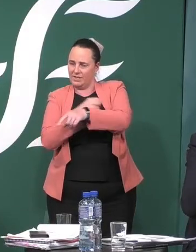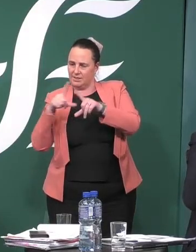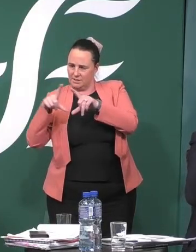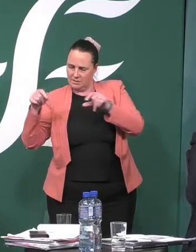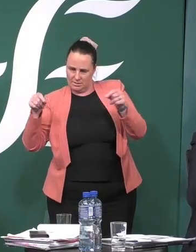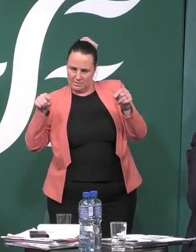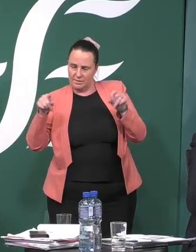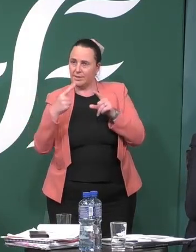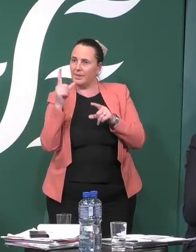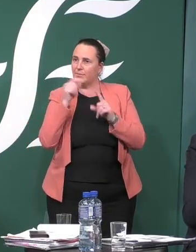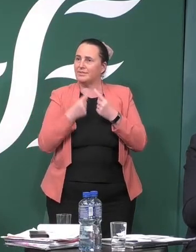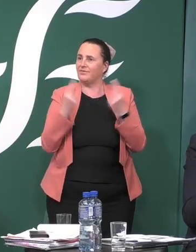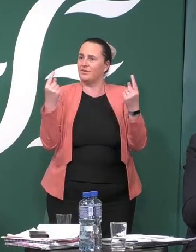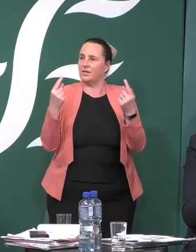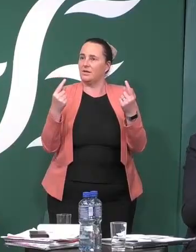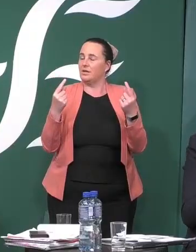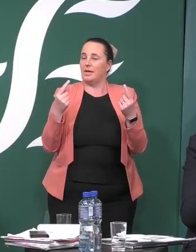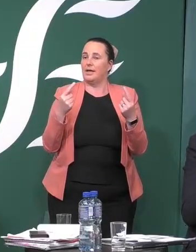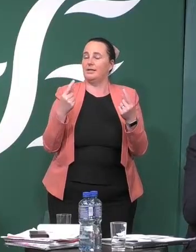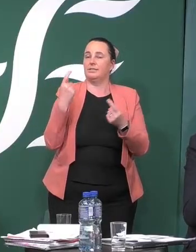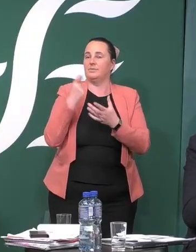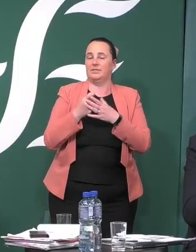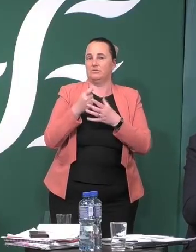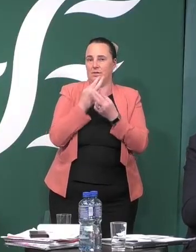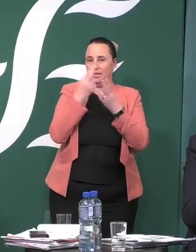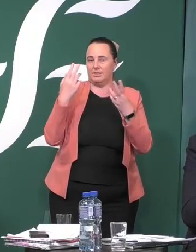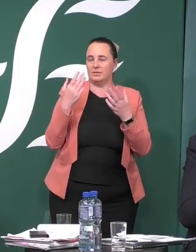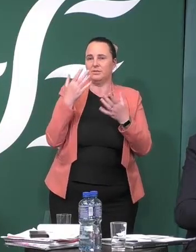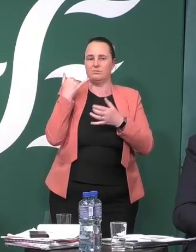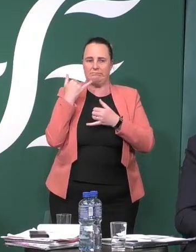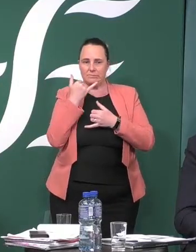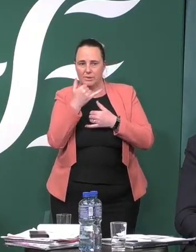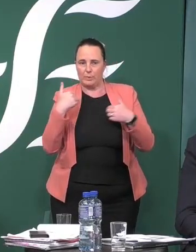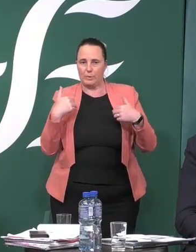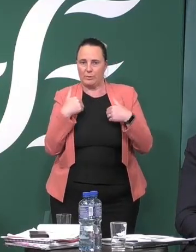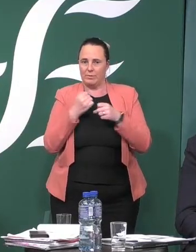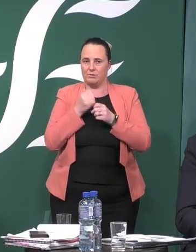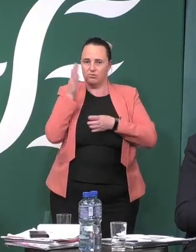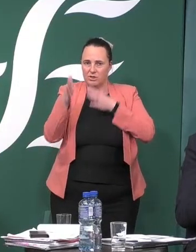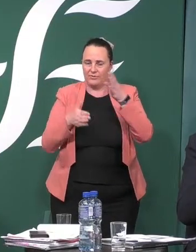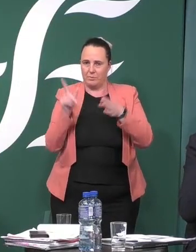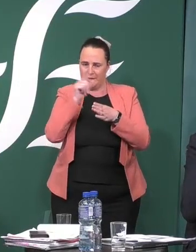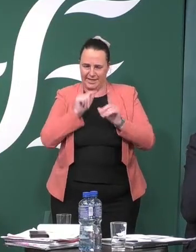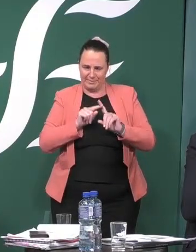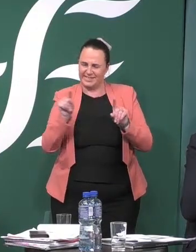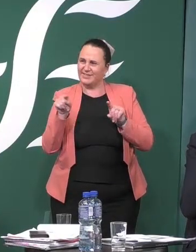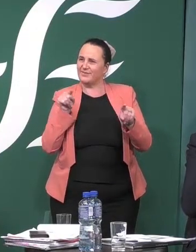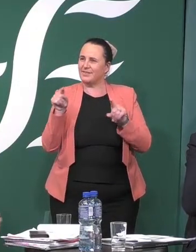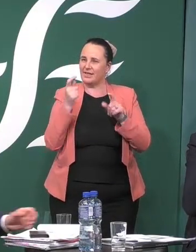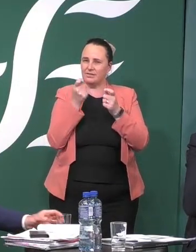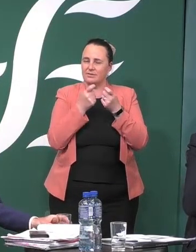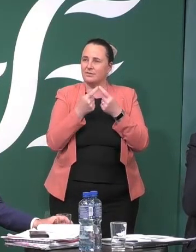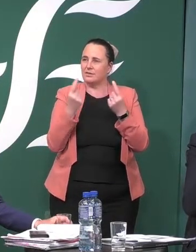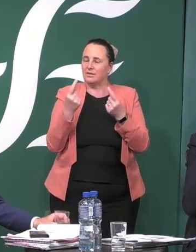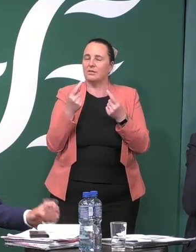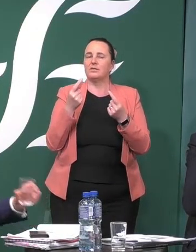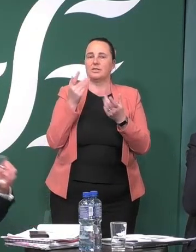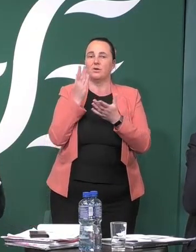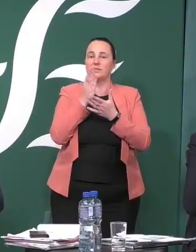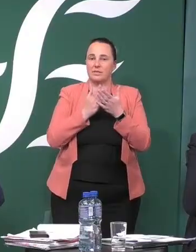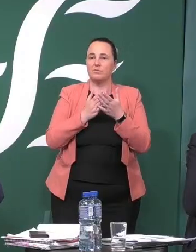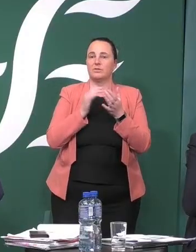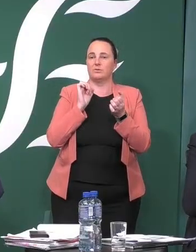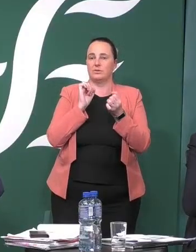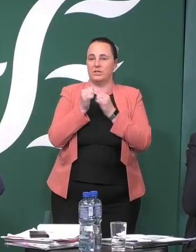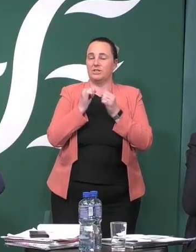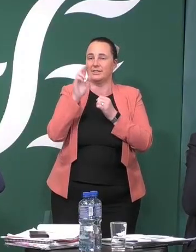knew that the digital cert was going to come along in that way, and hence they're ringing up and concerned about travel and so on. So there'll be a mechanism where some of those changes can be